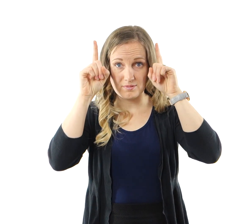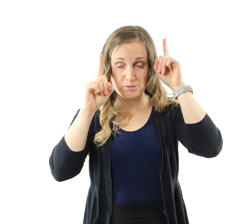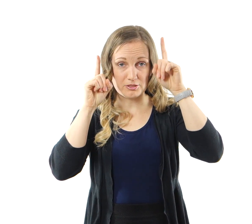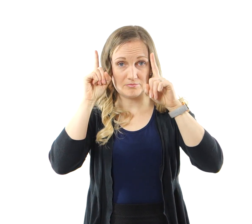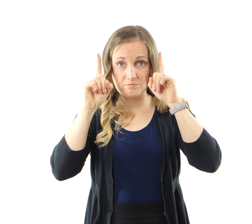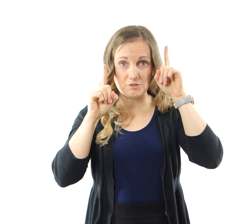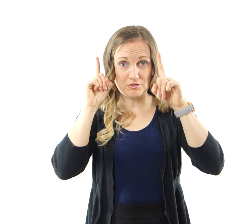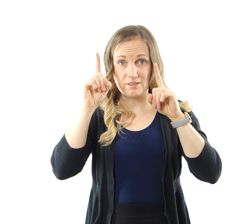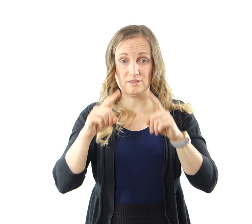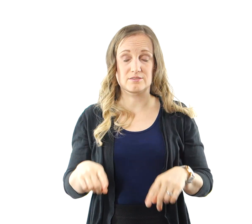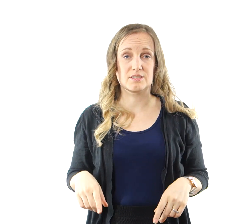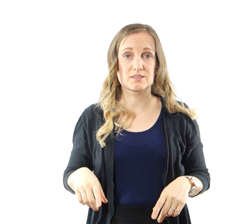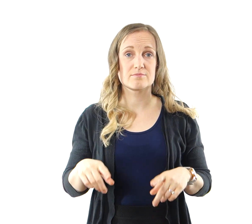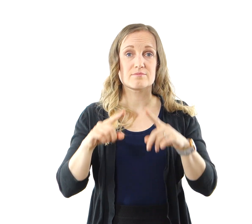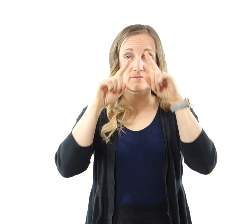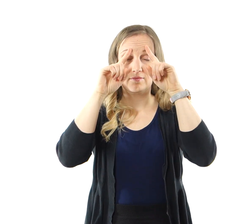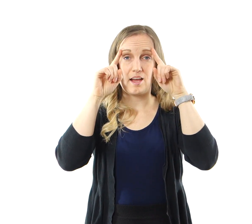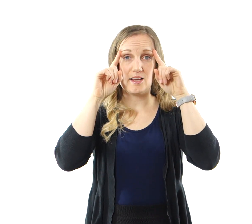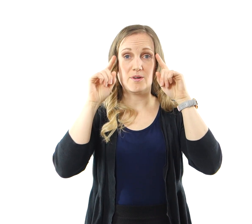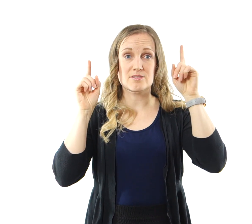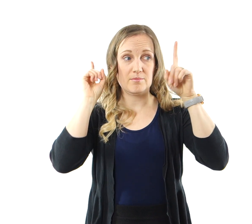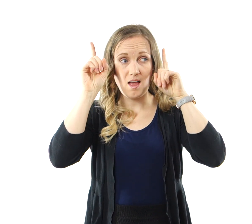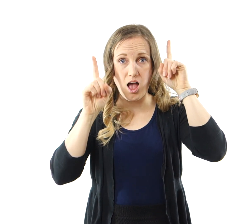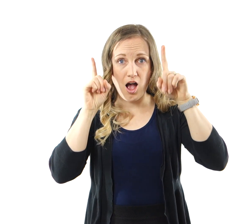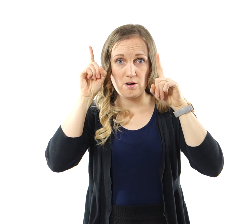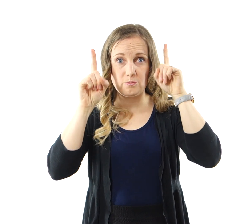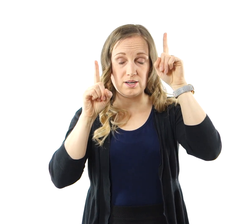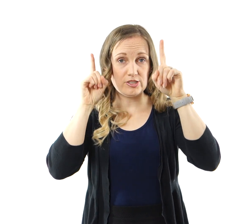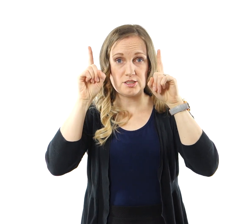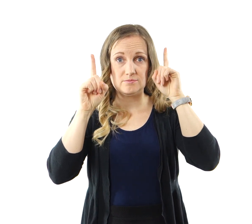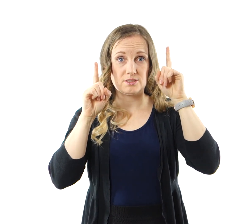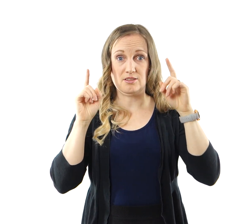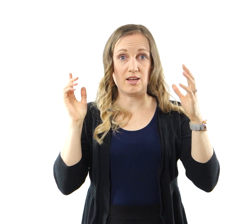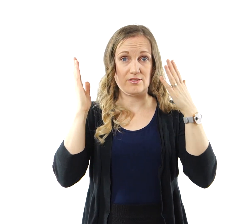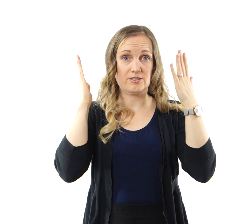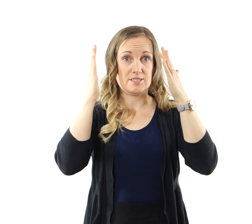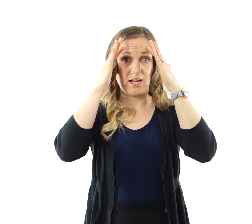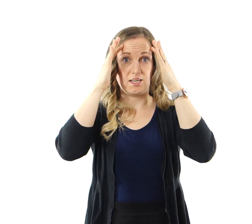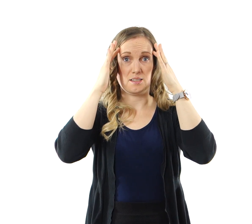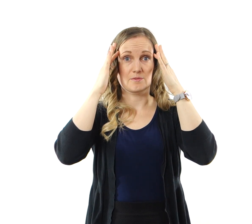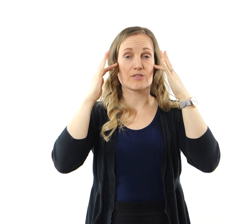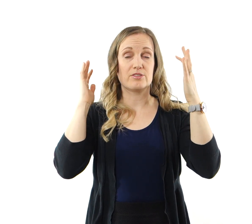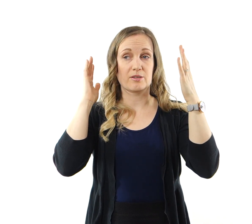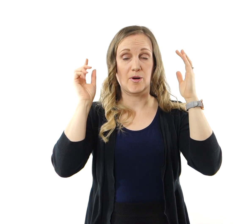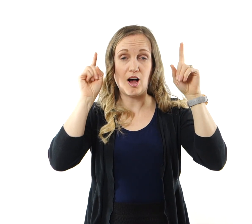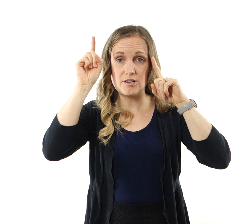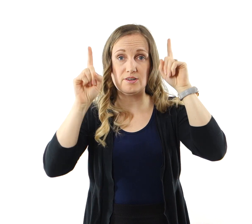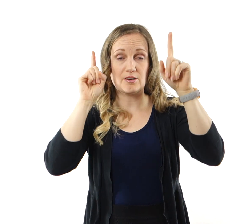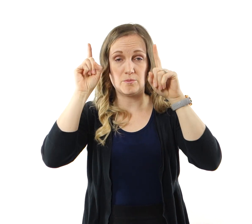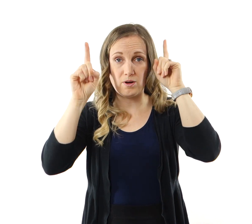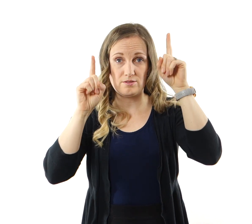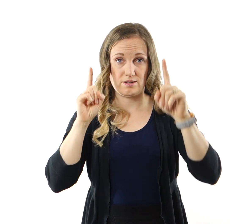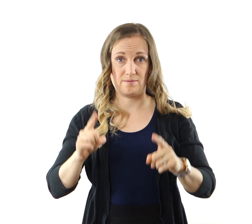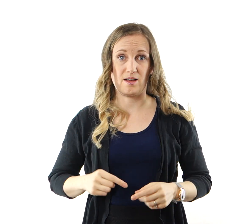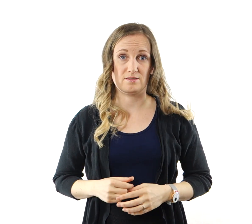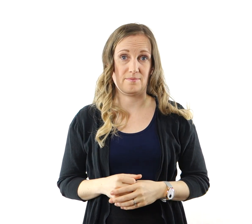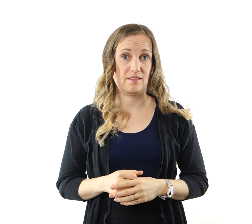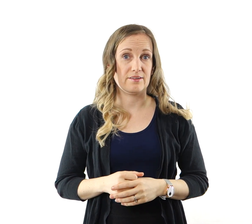remember, you already learned this. Eyebrows up. Wonder, it's a lot of understanding when you're really pondering or wondering about something,